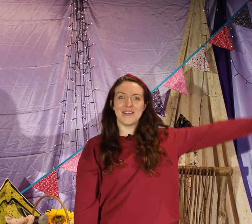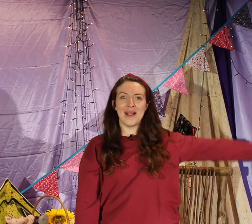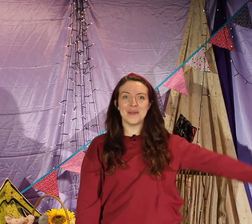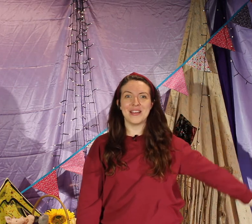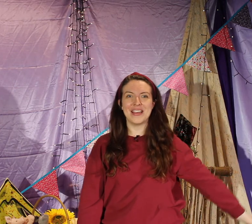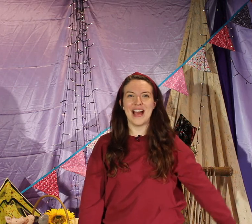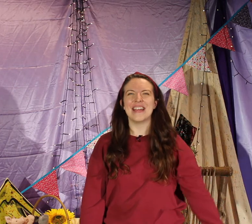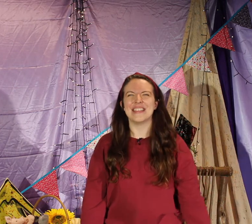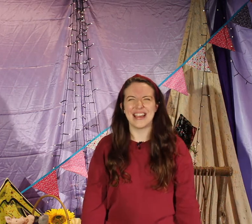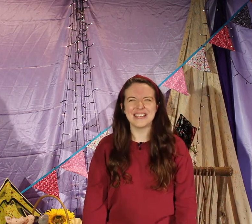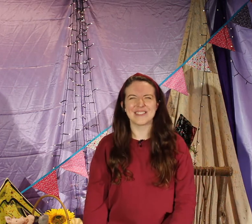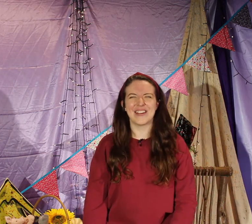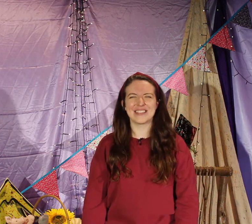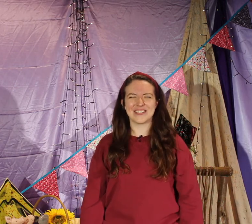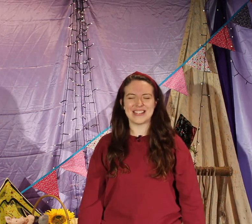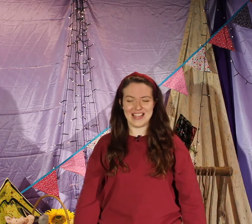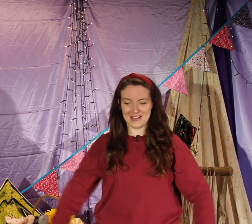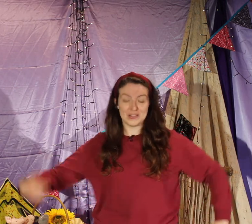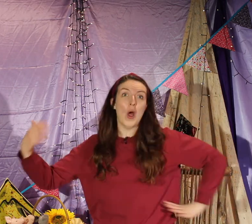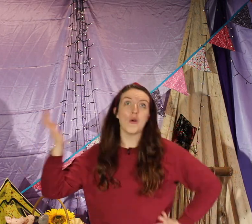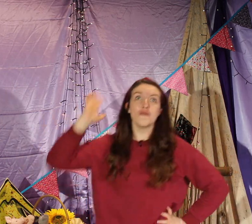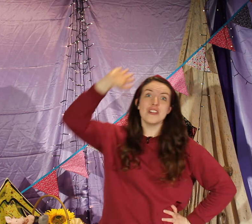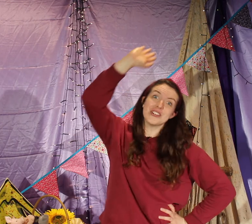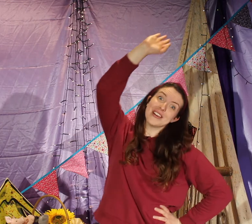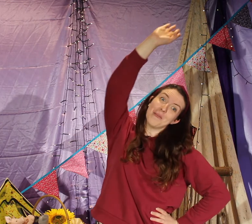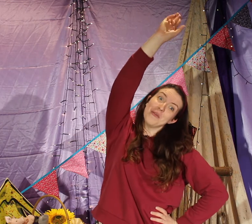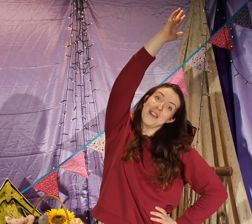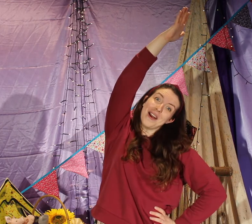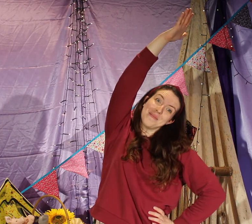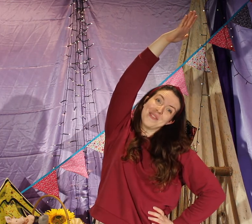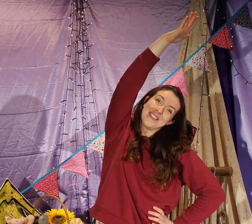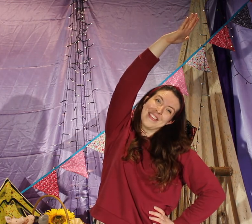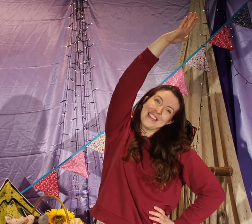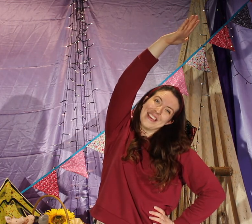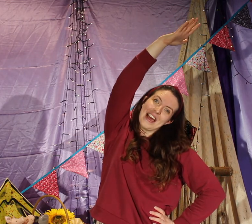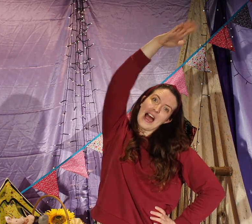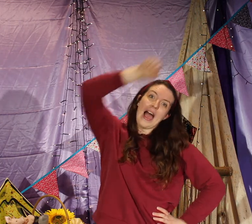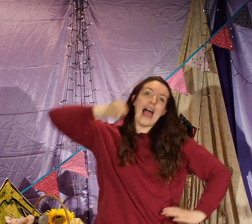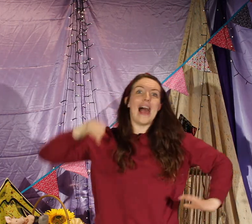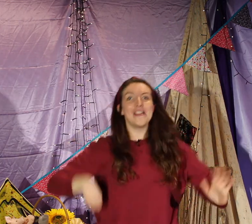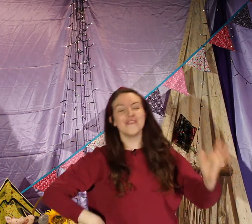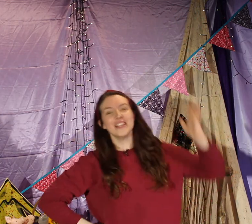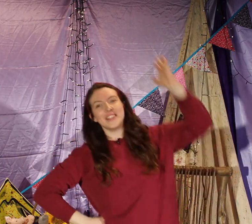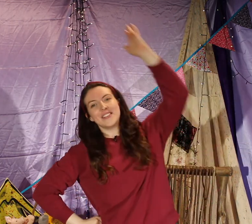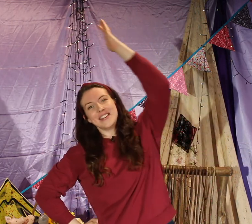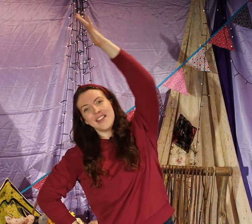arm. Nice work, storytellers. Reaching up with one arm. And reaching with the other